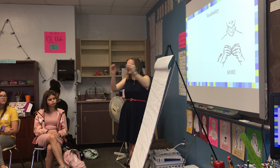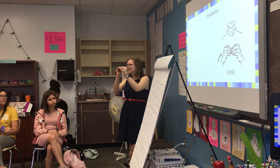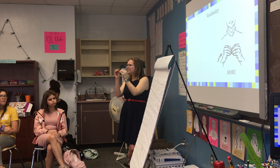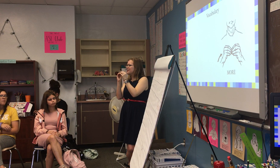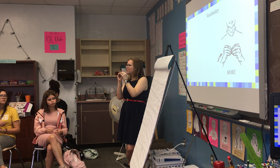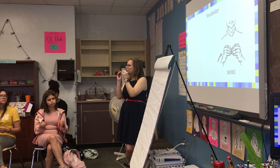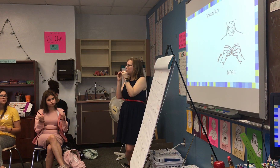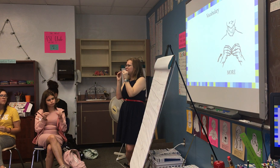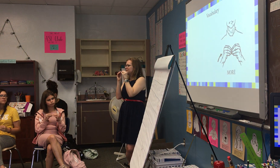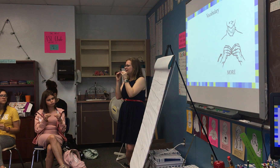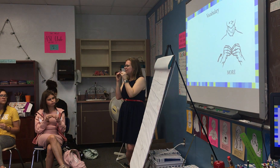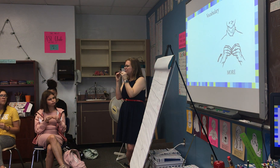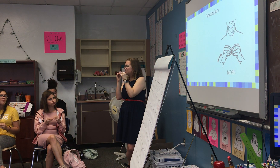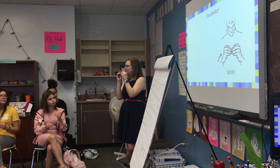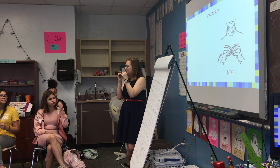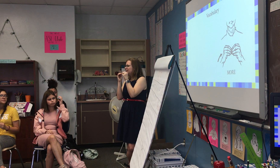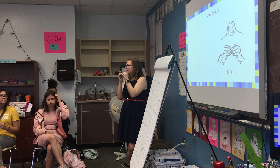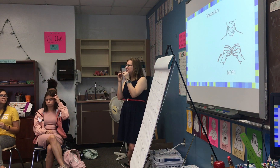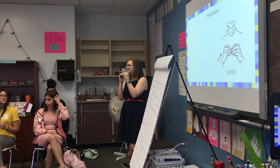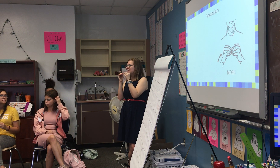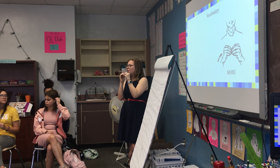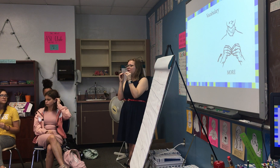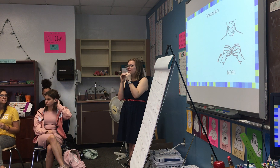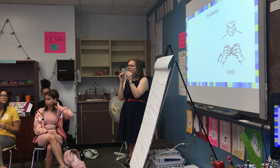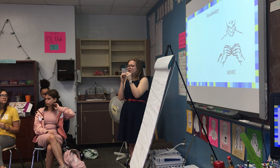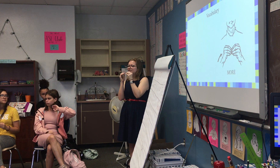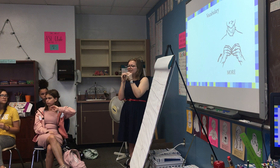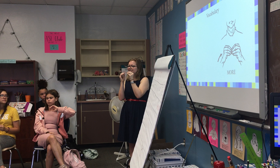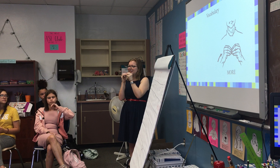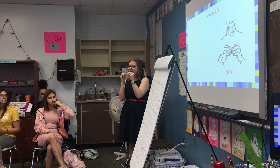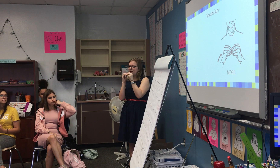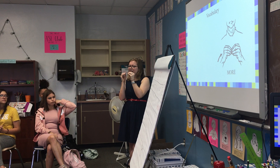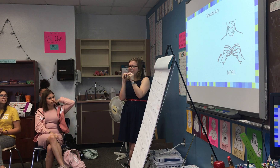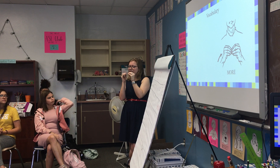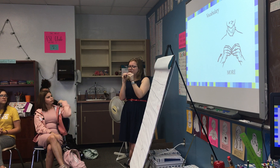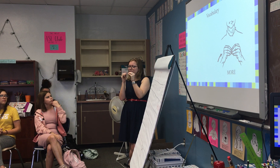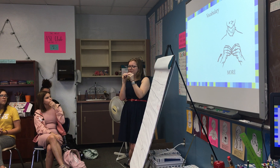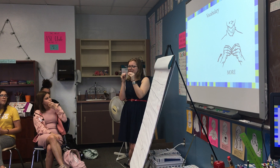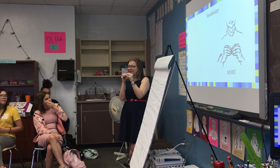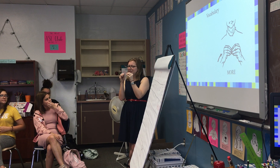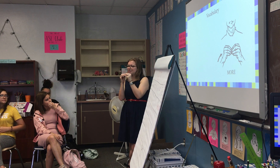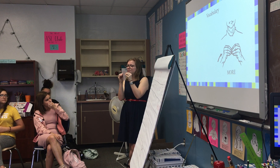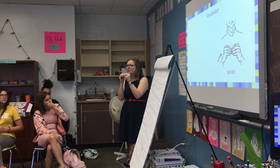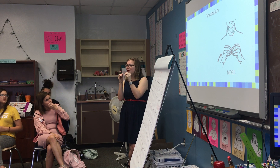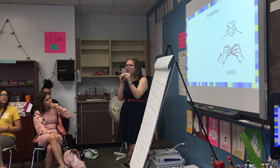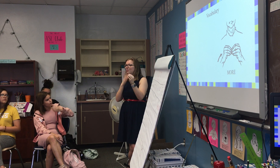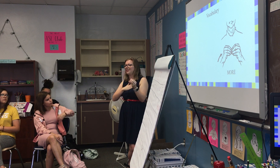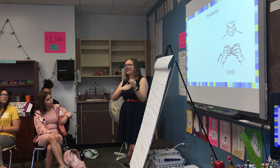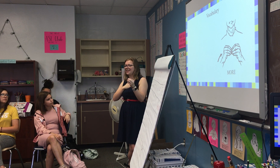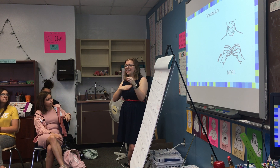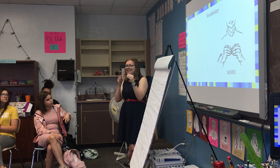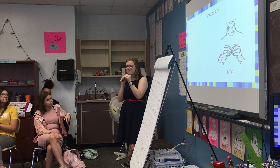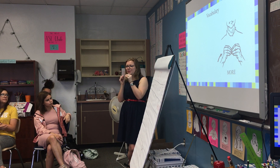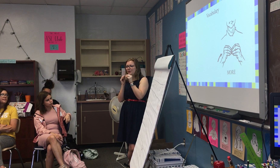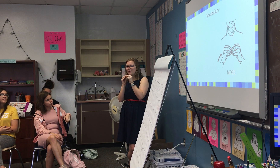More. Did anybody ever learn baby sign language? Yeah. This is like one of the first things that anybody ever learns for baby sign language. More, please,